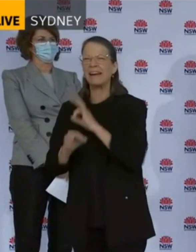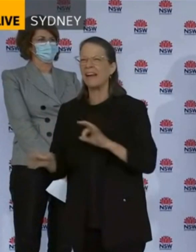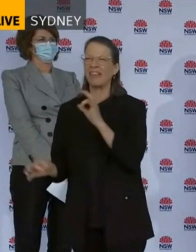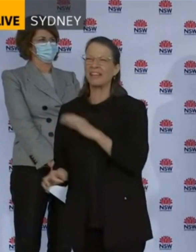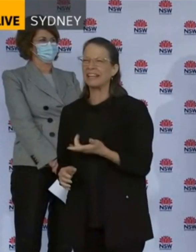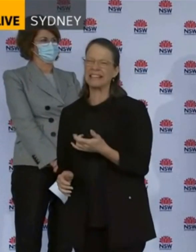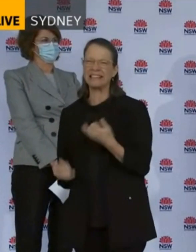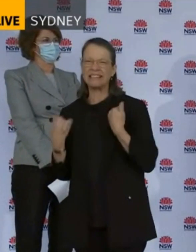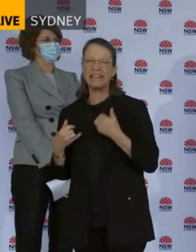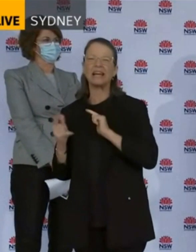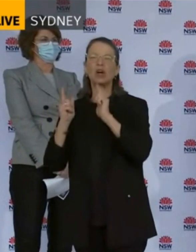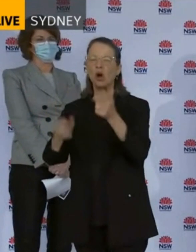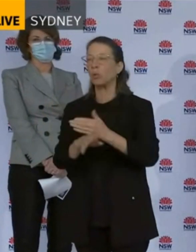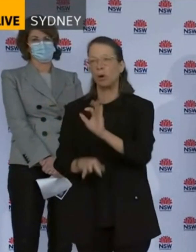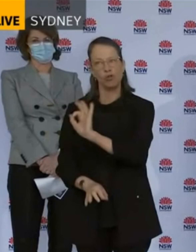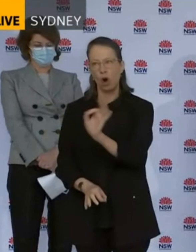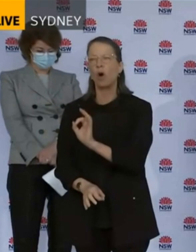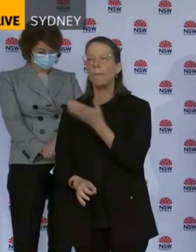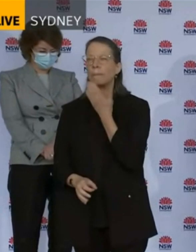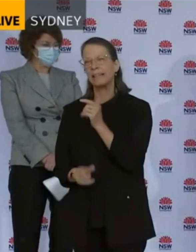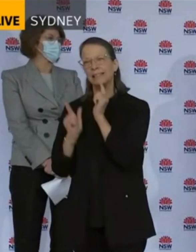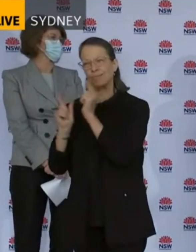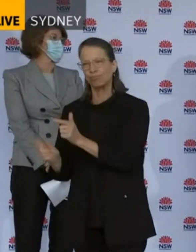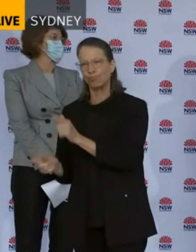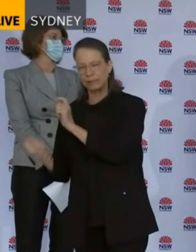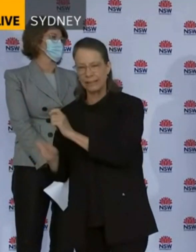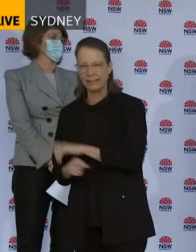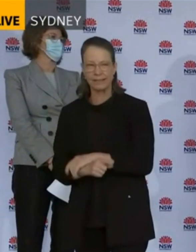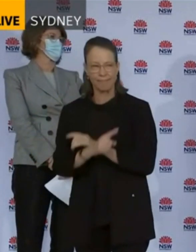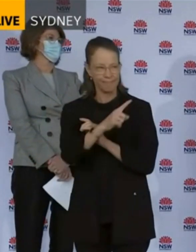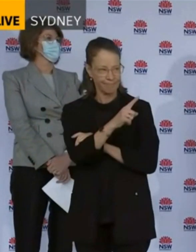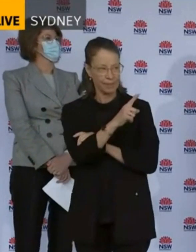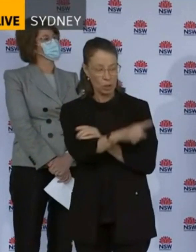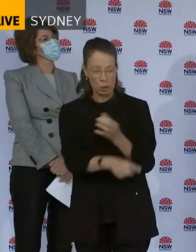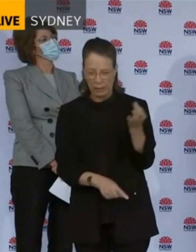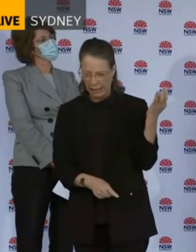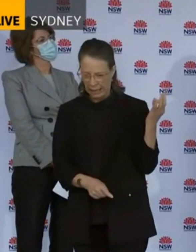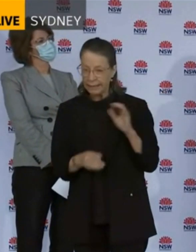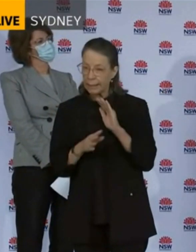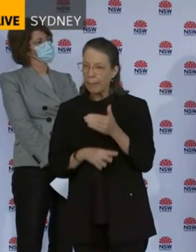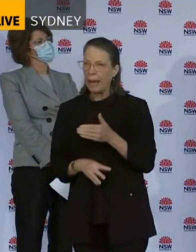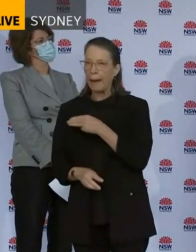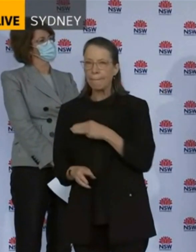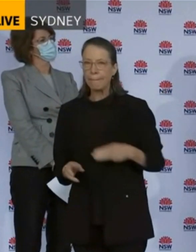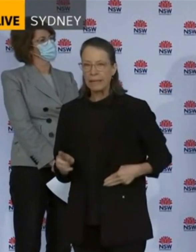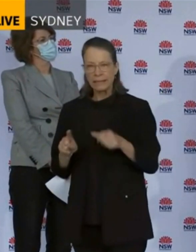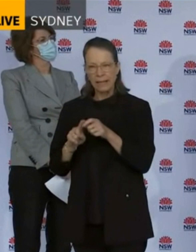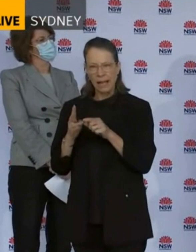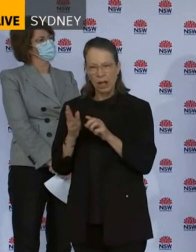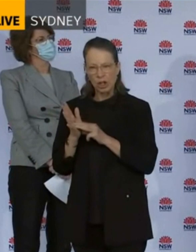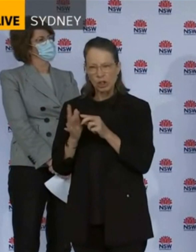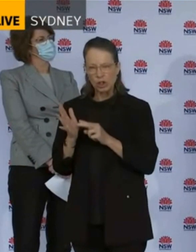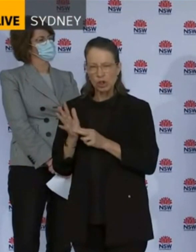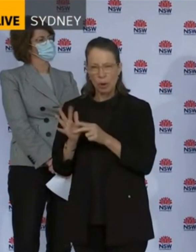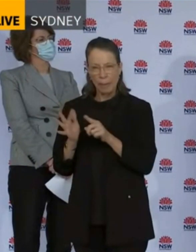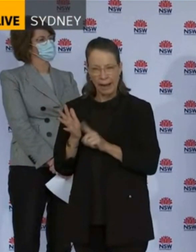just back to the Victor Dominello situation. Did he text you himself asking to be reclassified from a